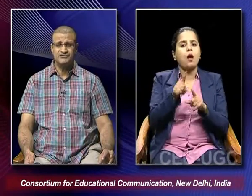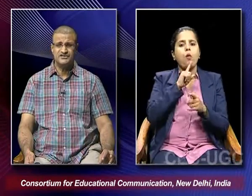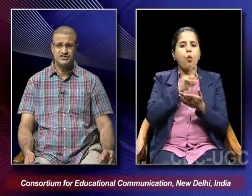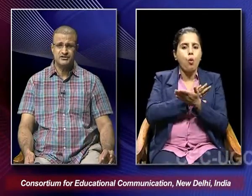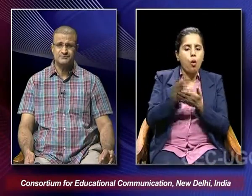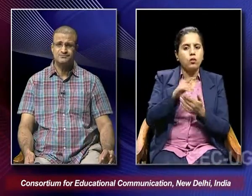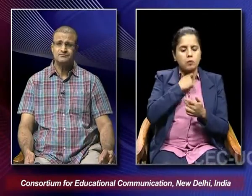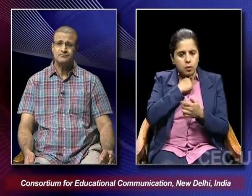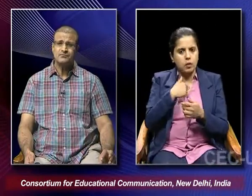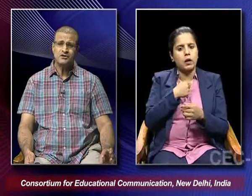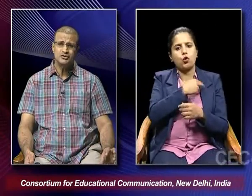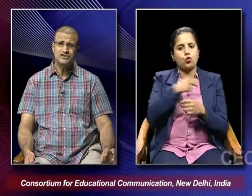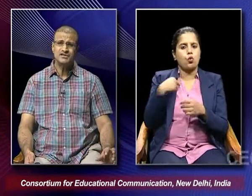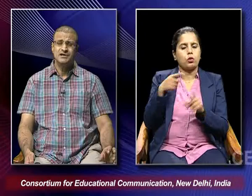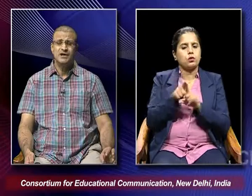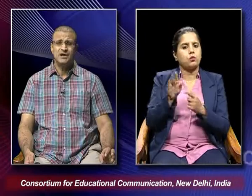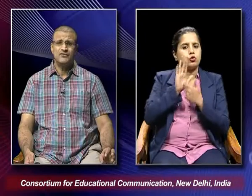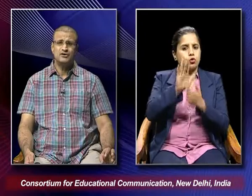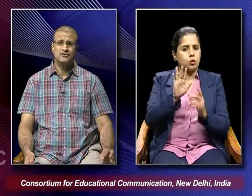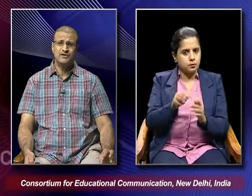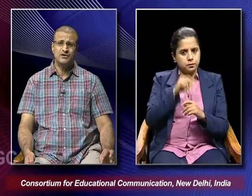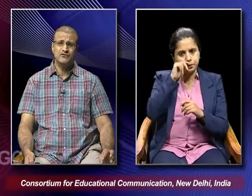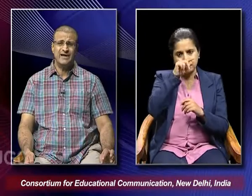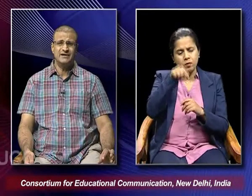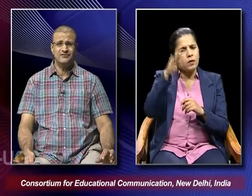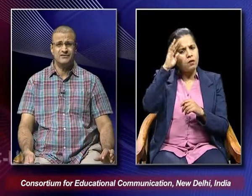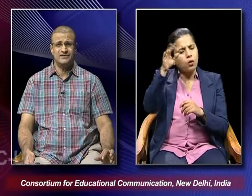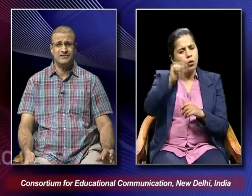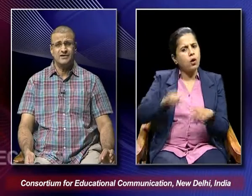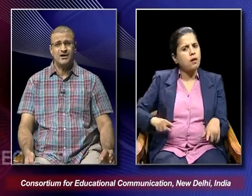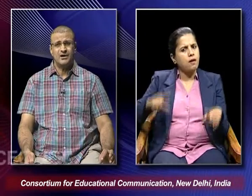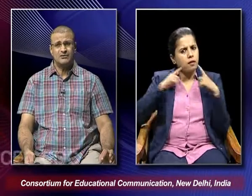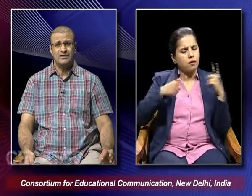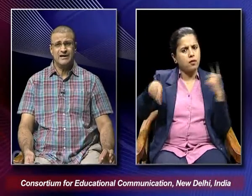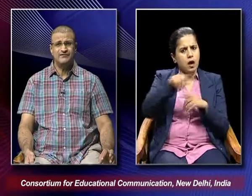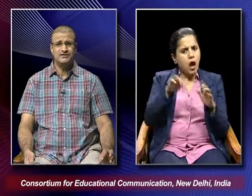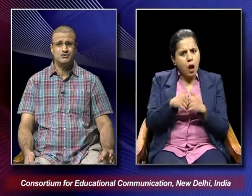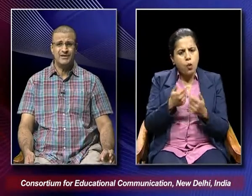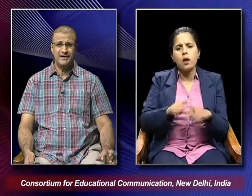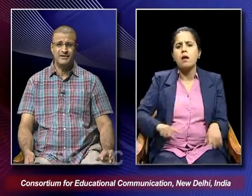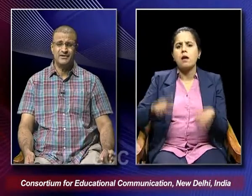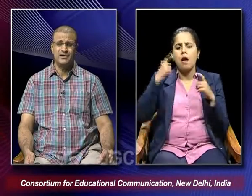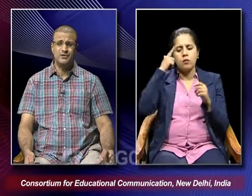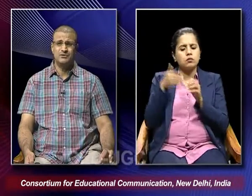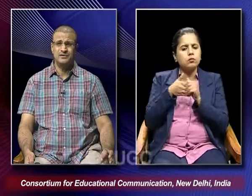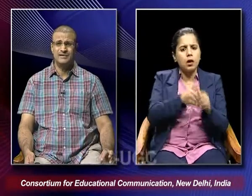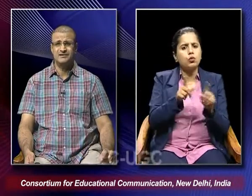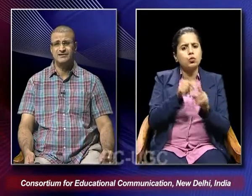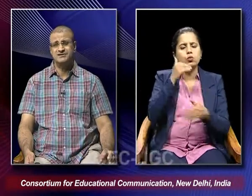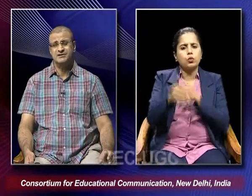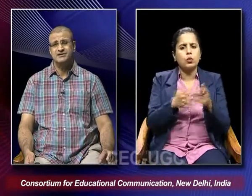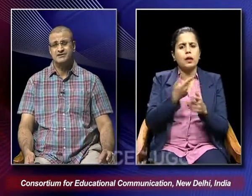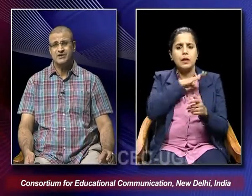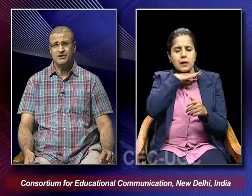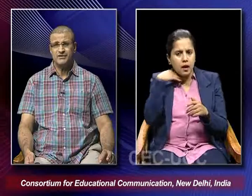committed physician. So this philosophy of life, whether how the life is to be led and how death